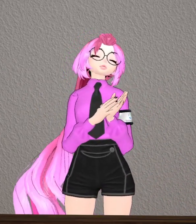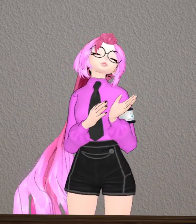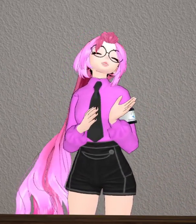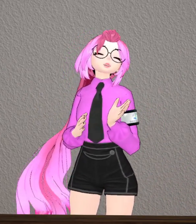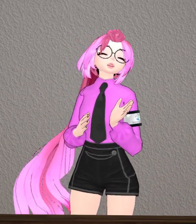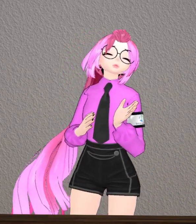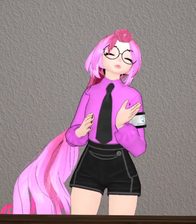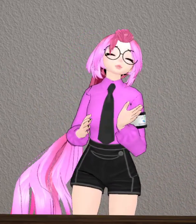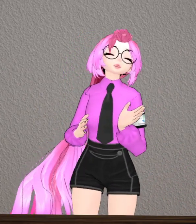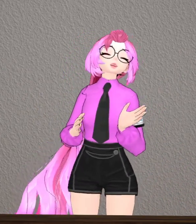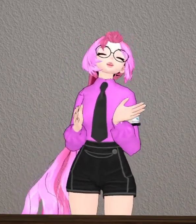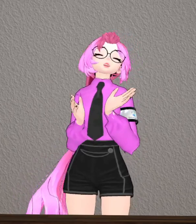fast! Yay!